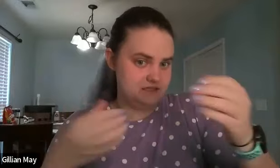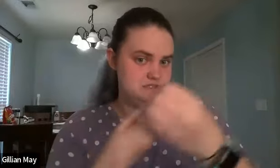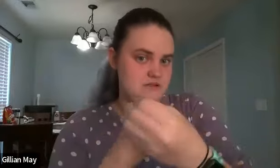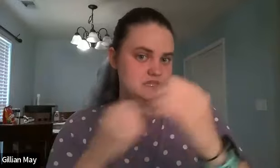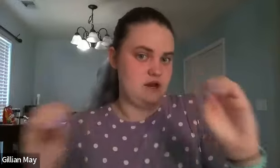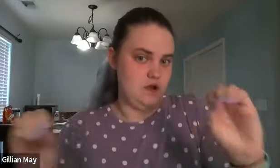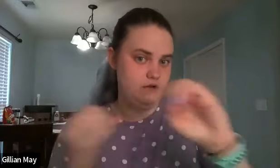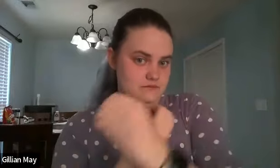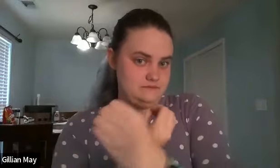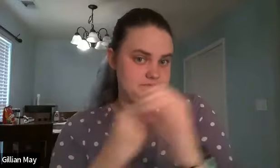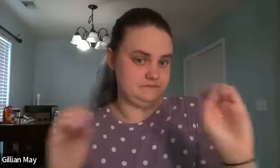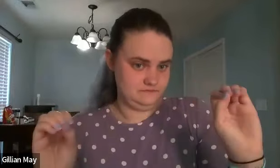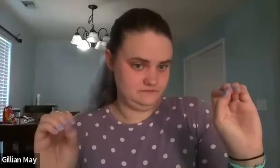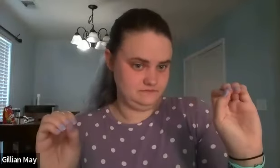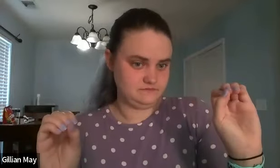Office. So it's that O.